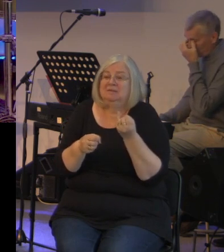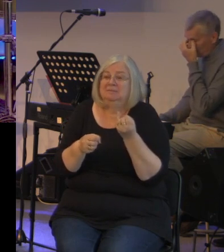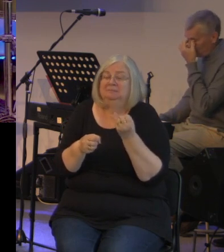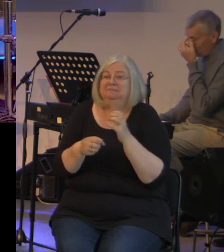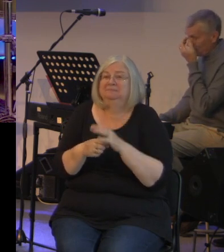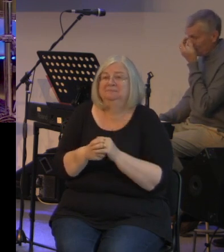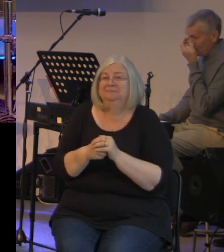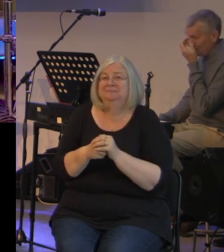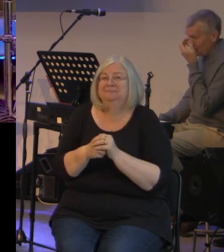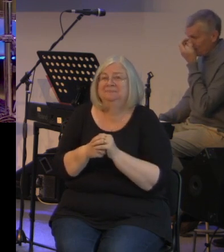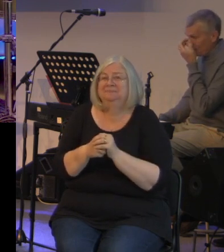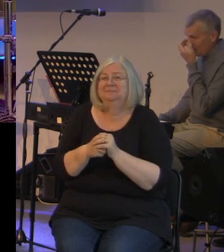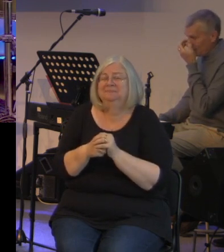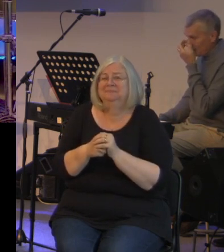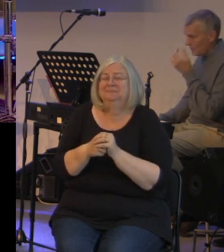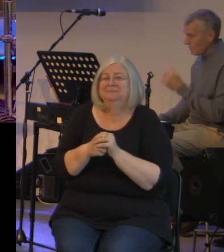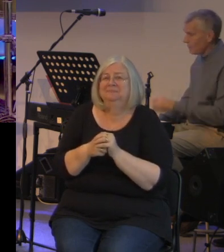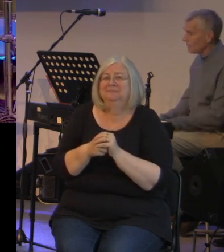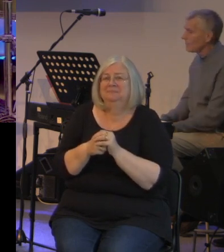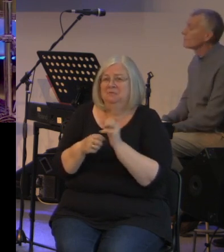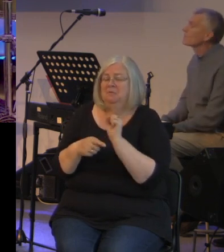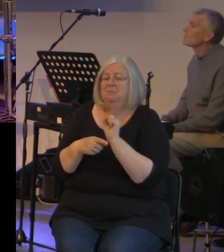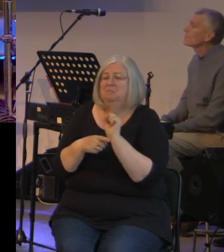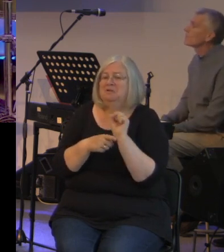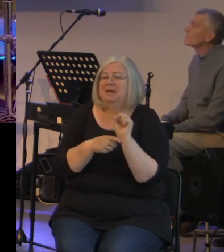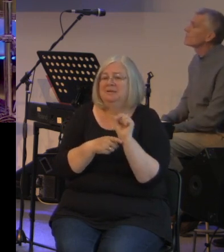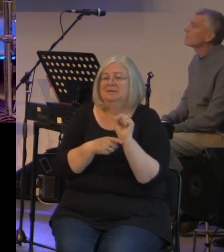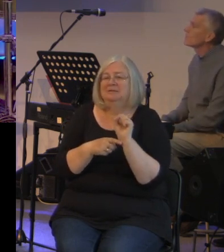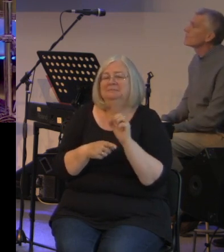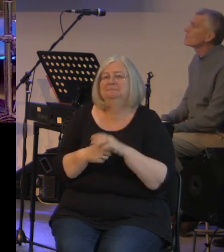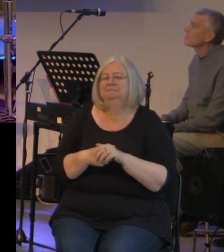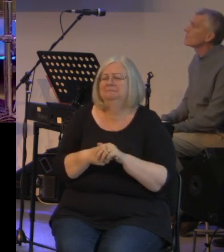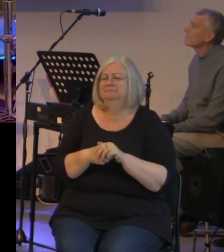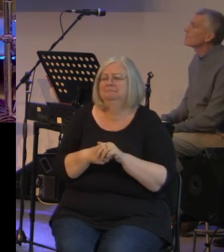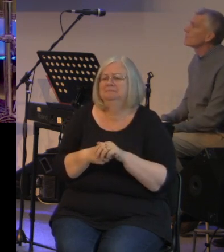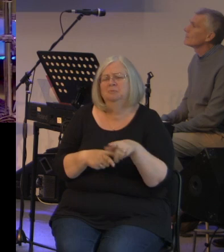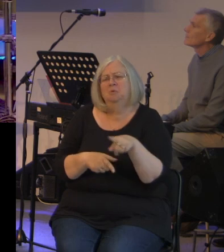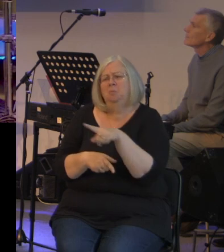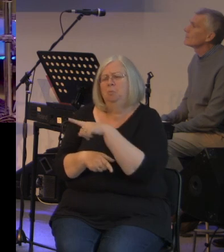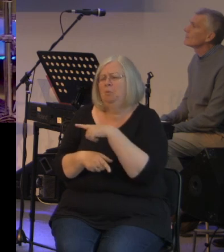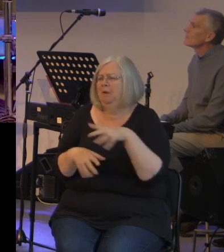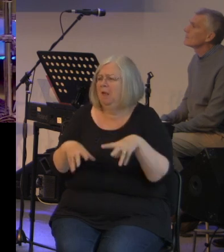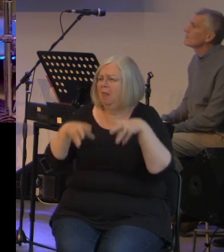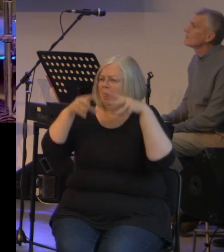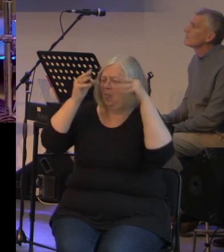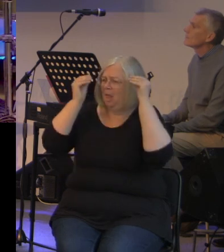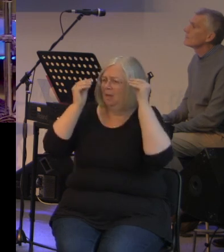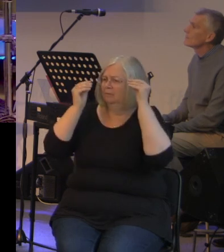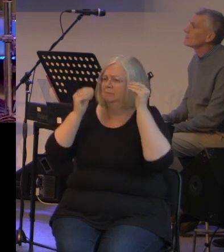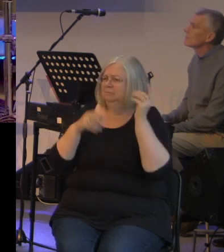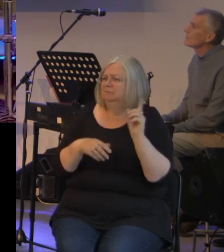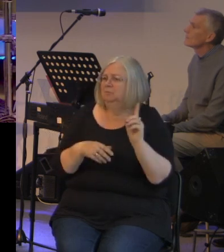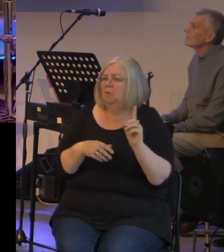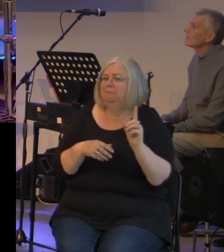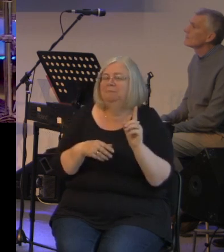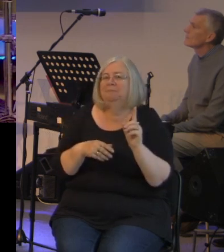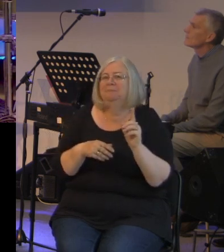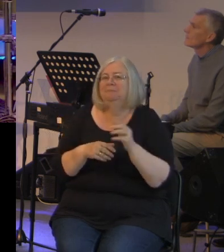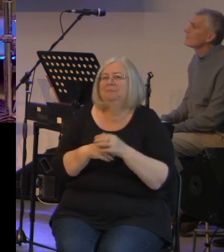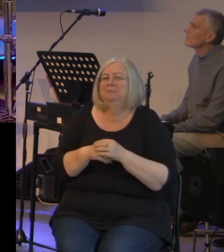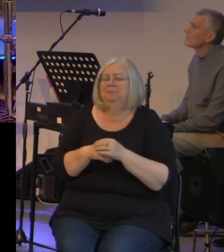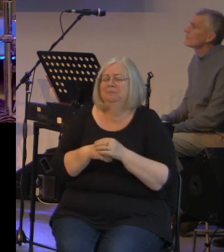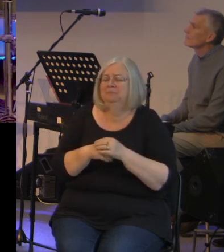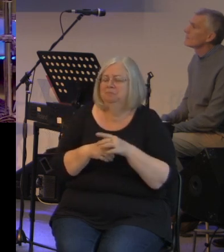them. But what can we learn from plants this morning? Well,